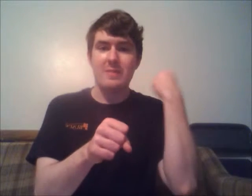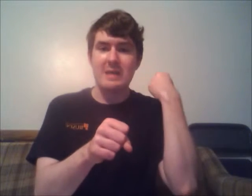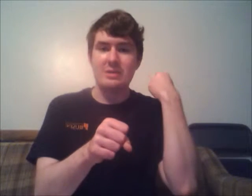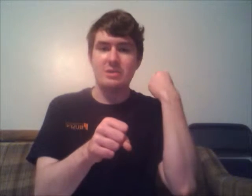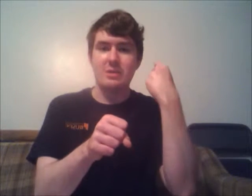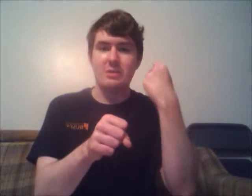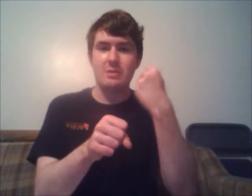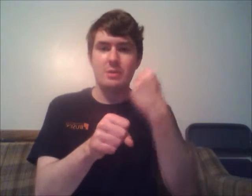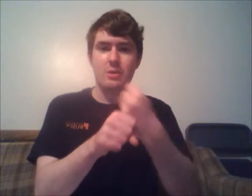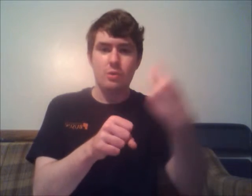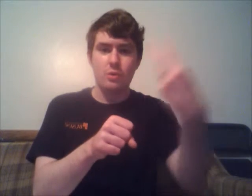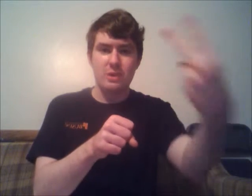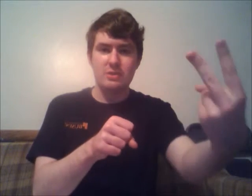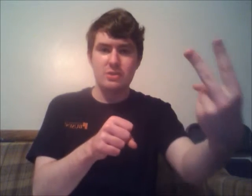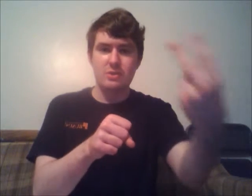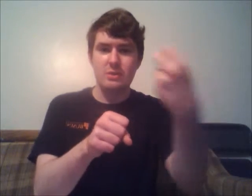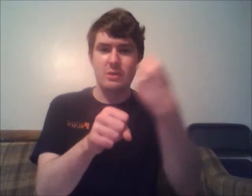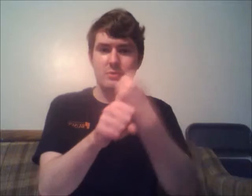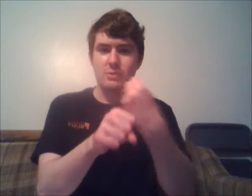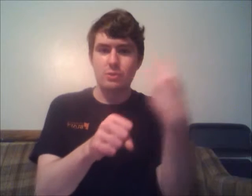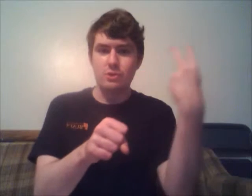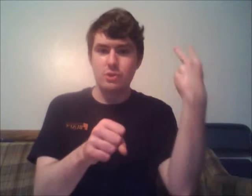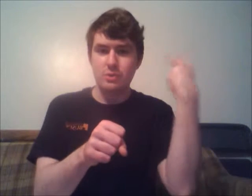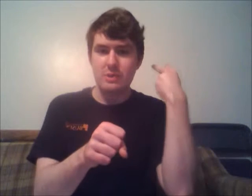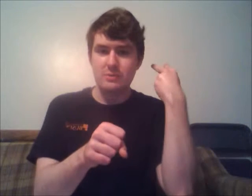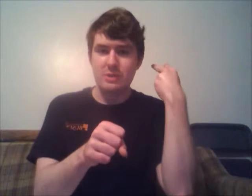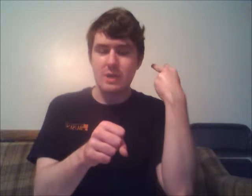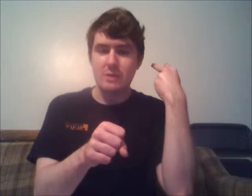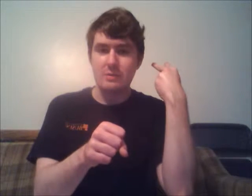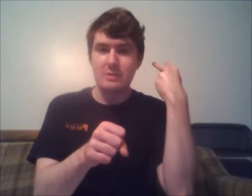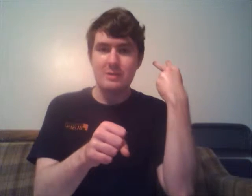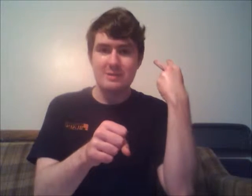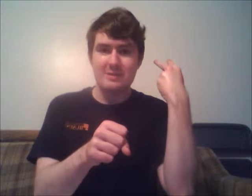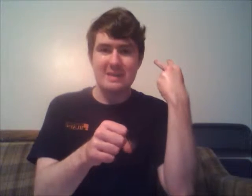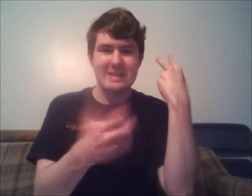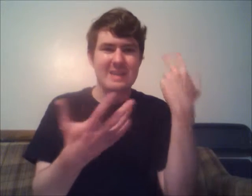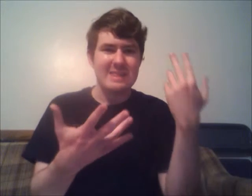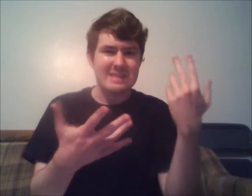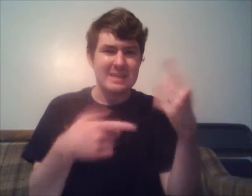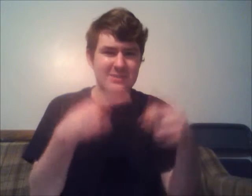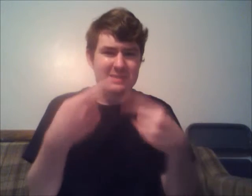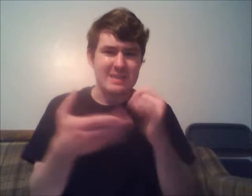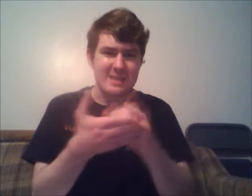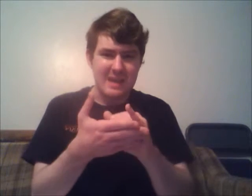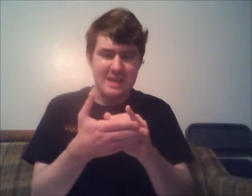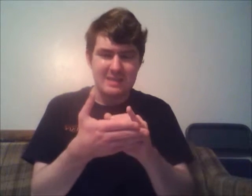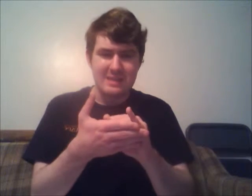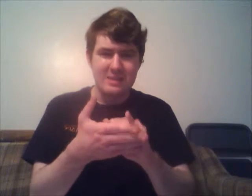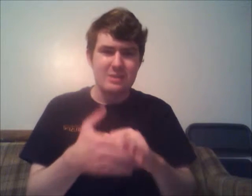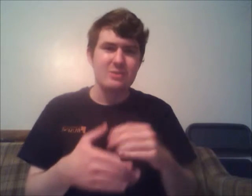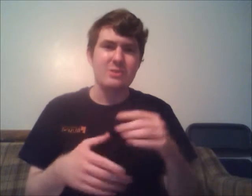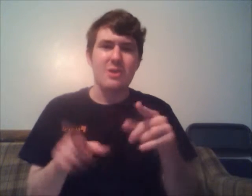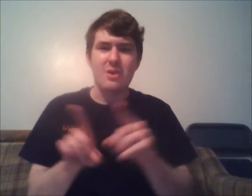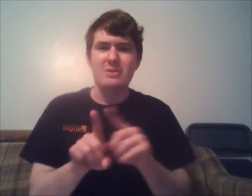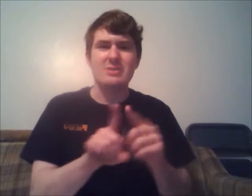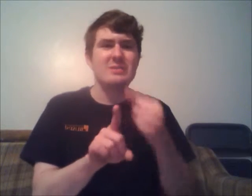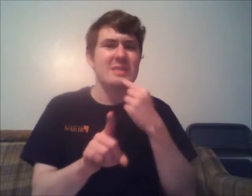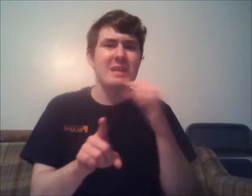last year, or in 2 years, or 2 years ago, right? And that's how you can sign that. You can also say